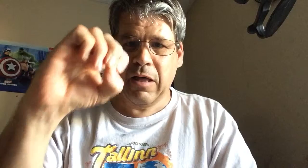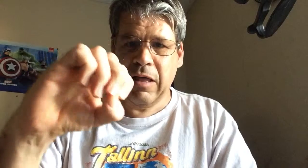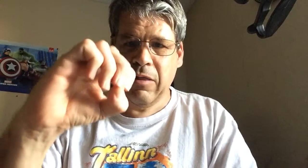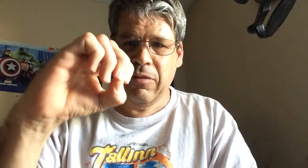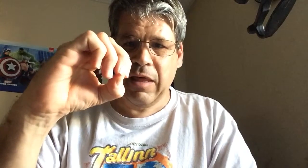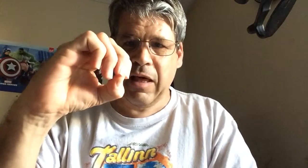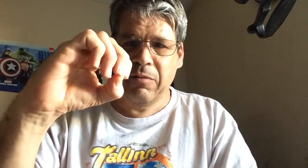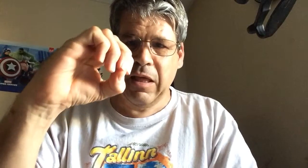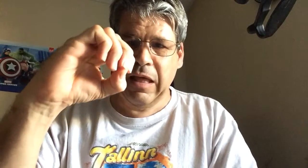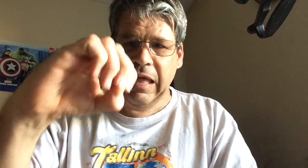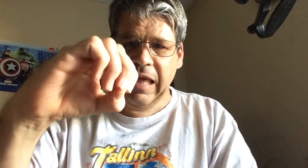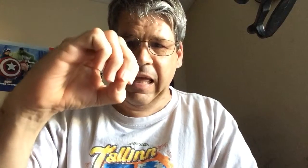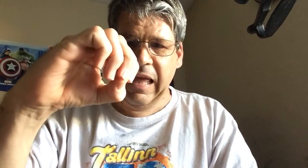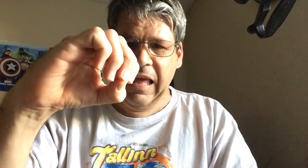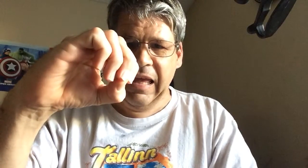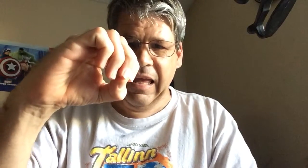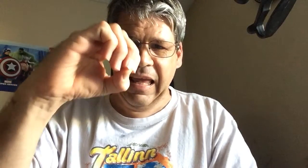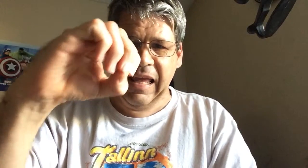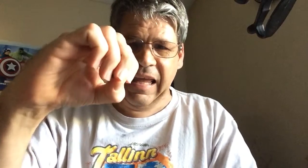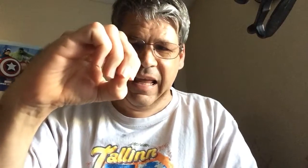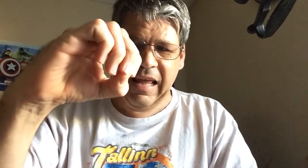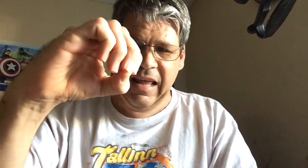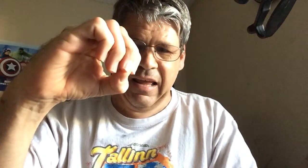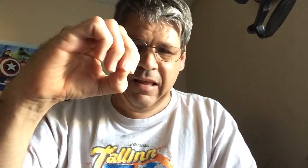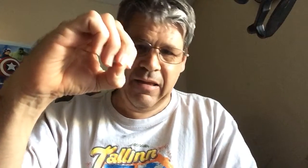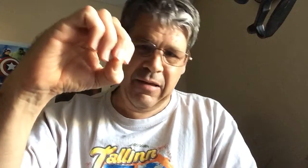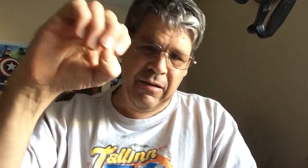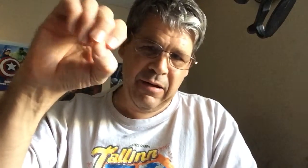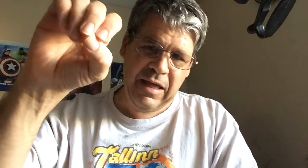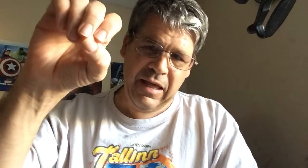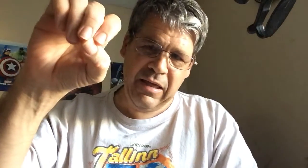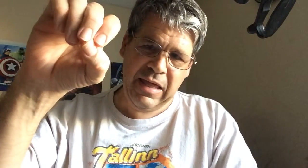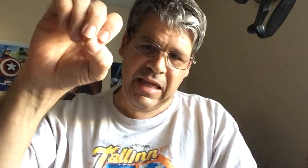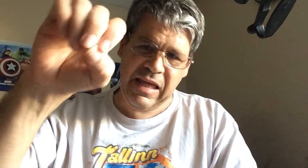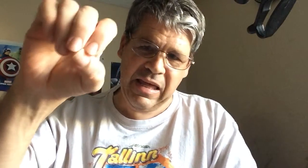Okay? That E. E. Okay? E.